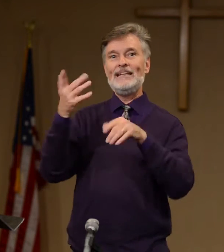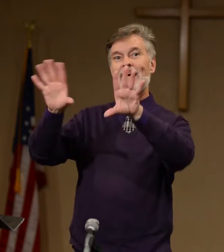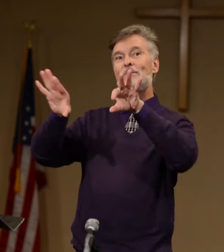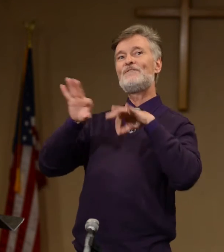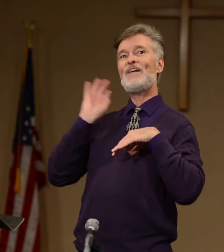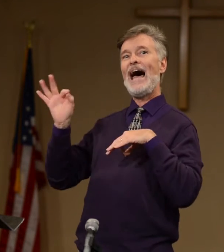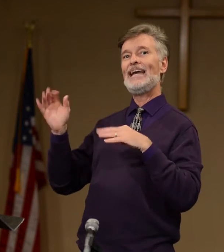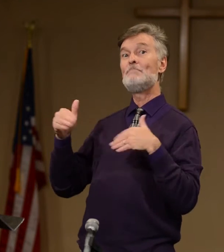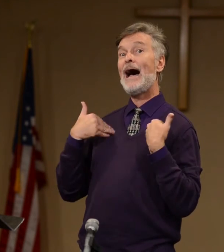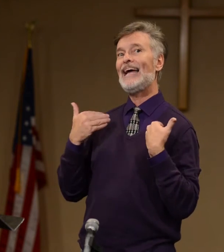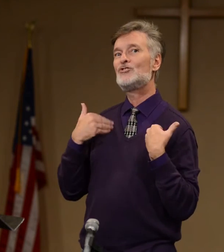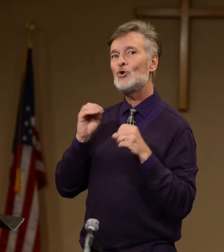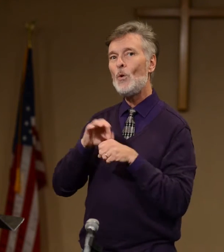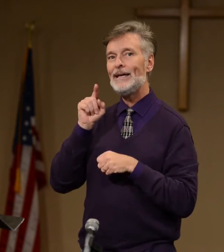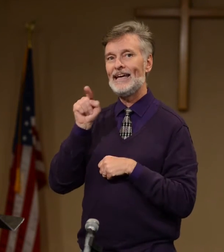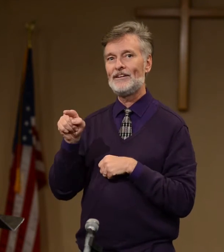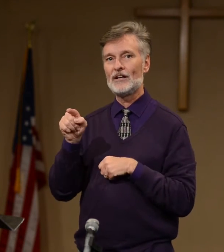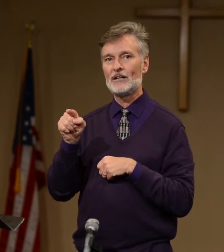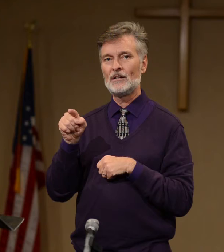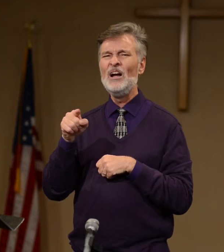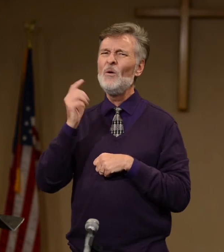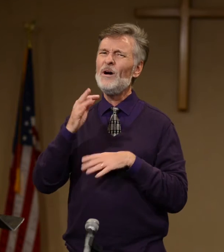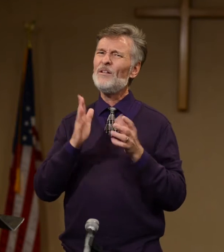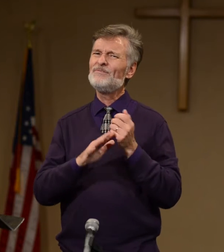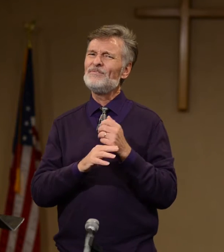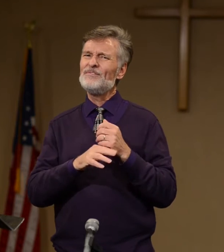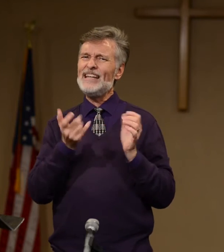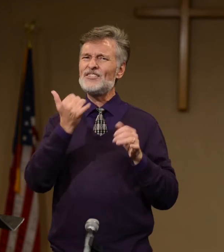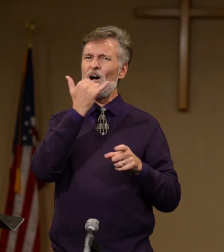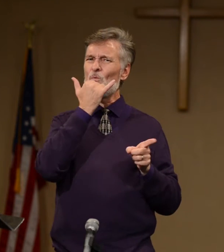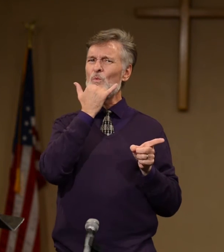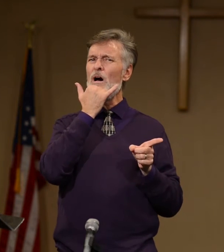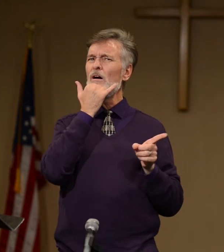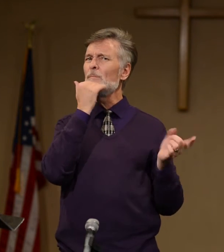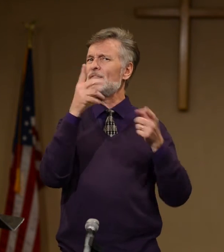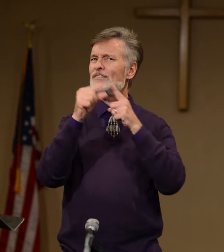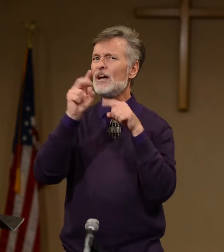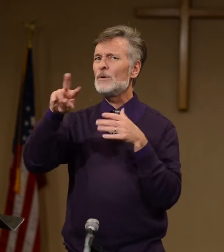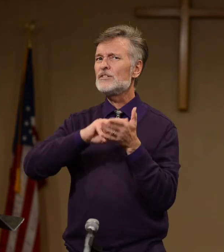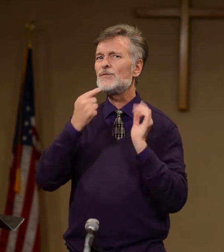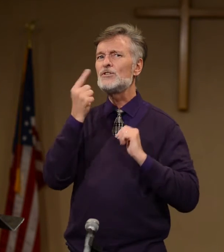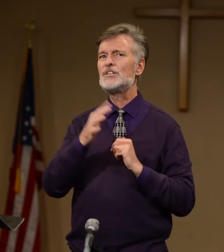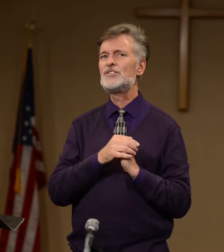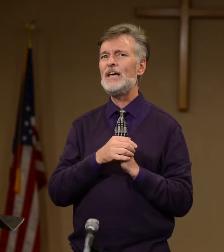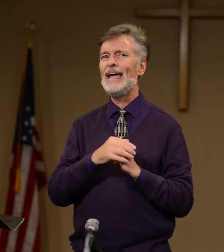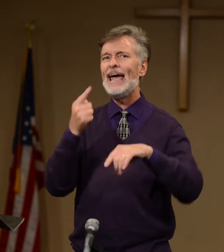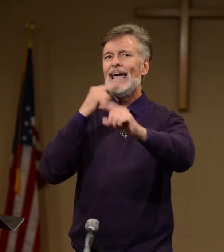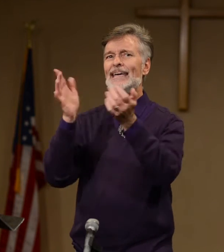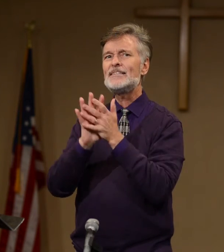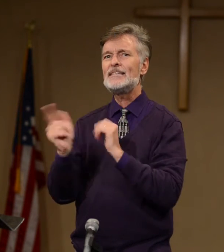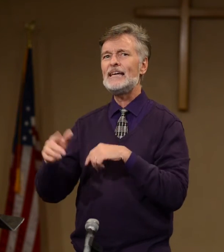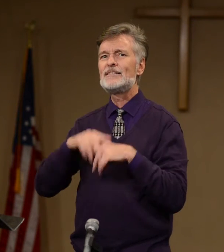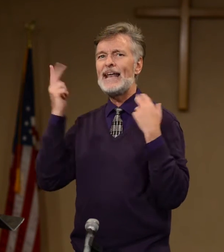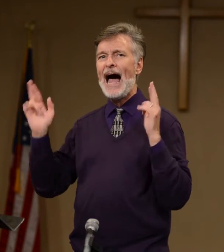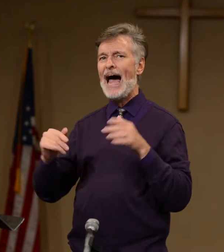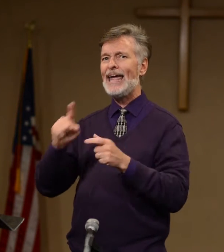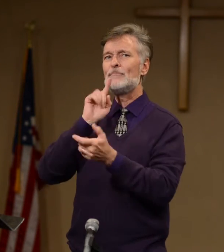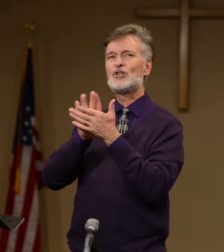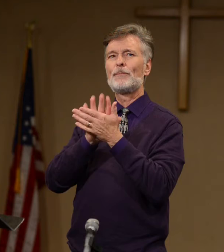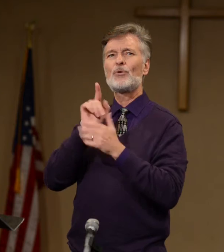I'm to find my joy in her. Well, that's not wrong, but that's not what this verse is saying. It says that I am to